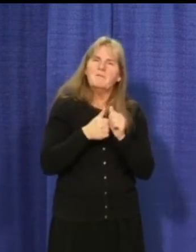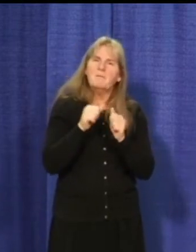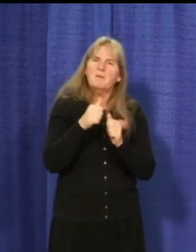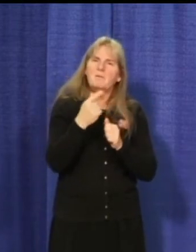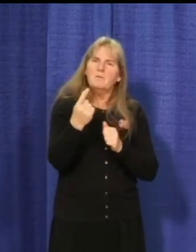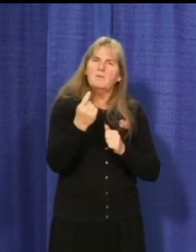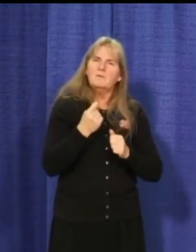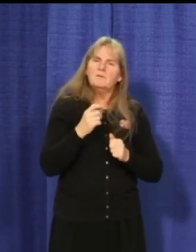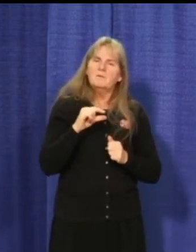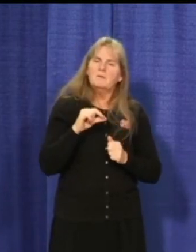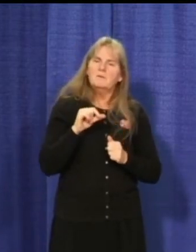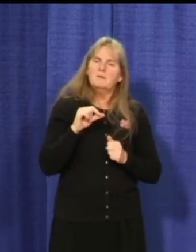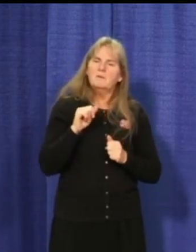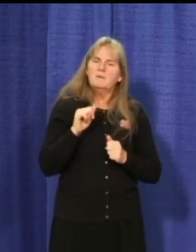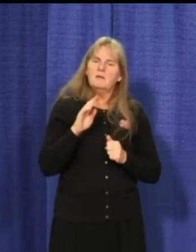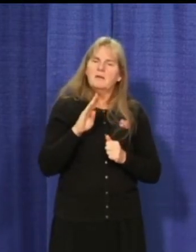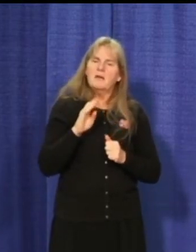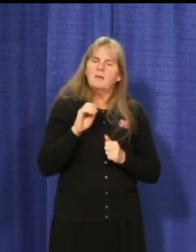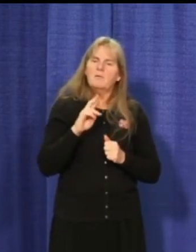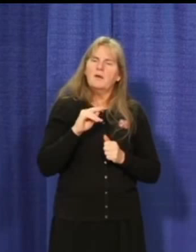Gabrielle?